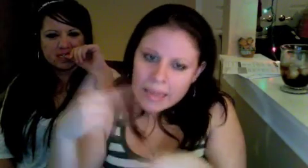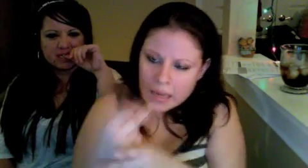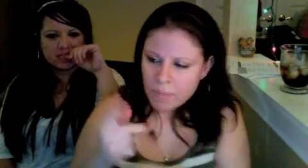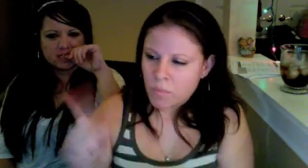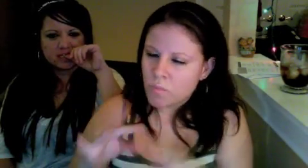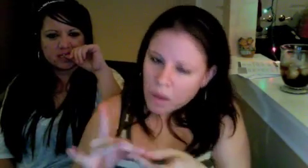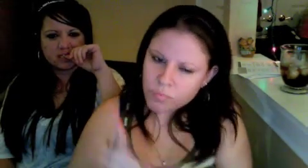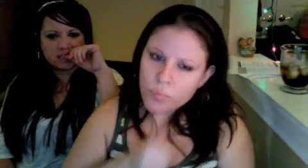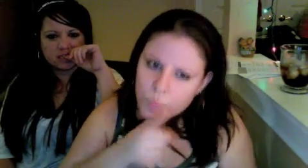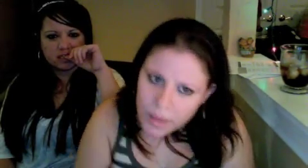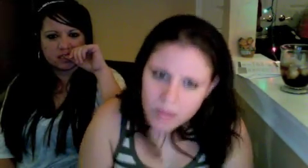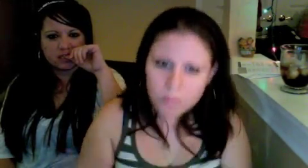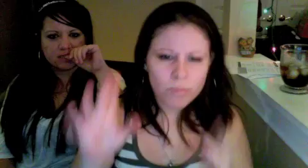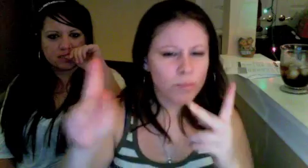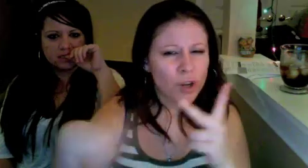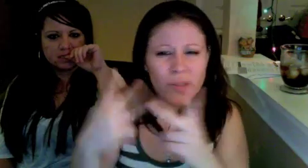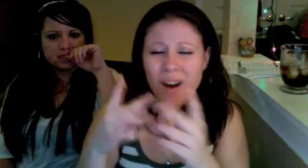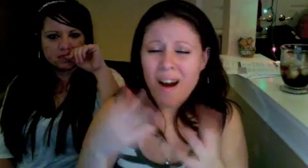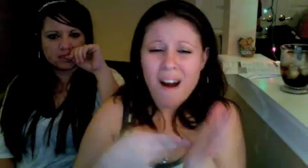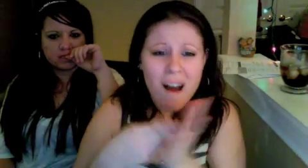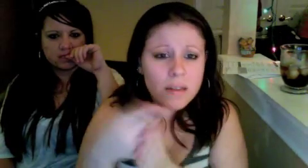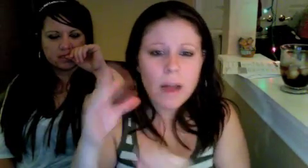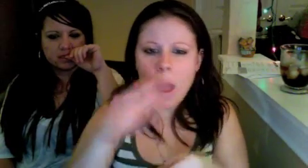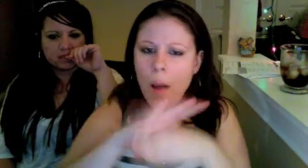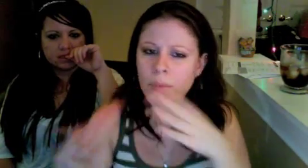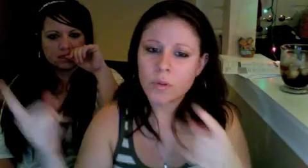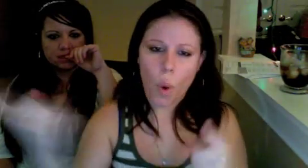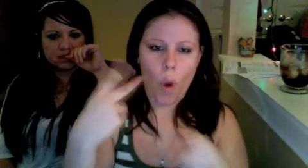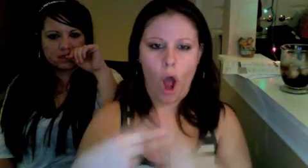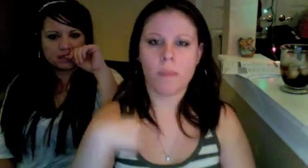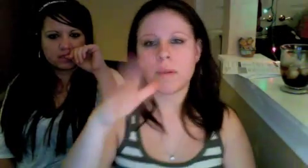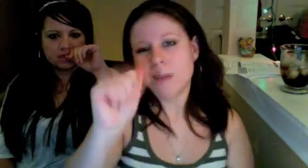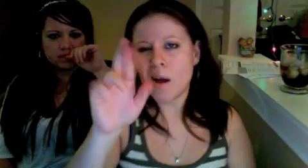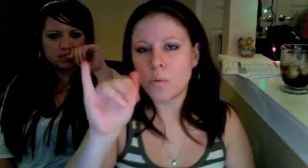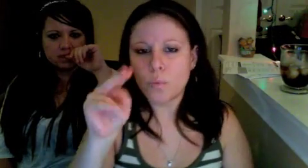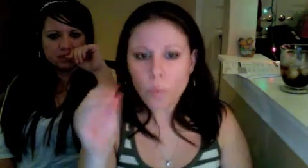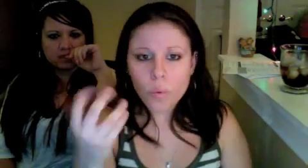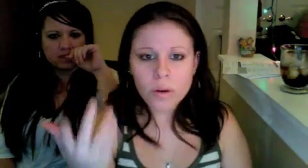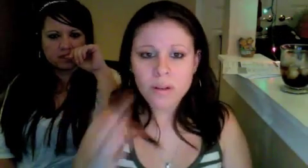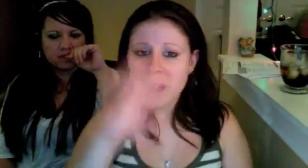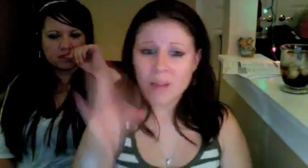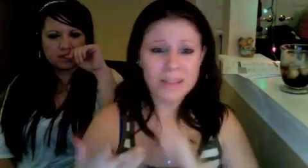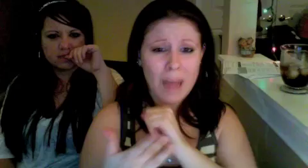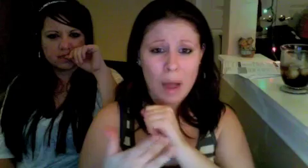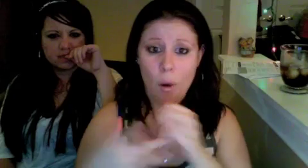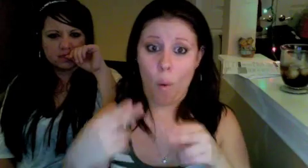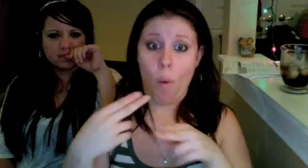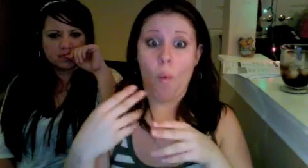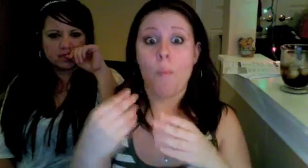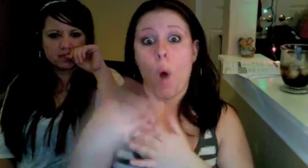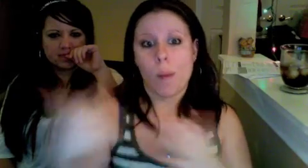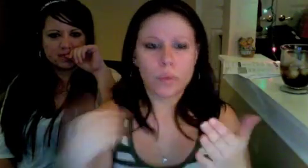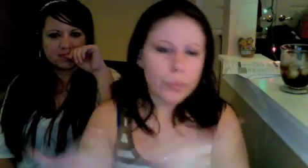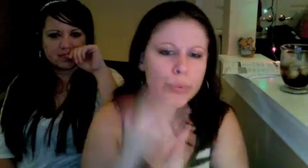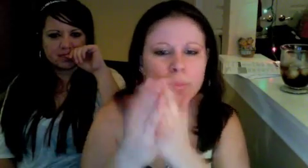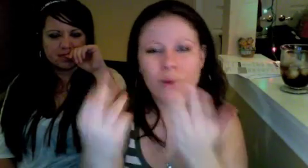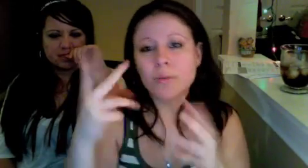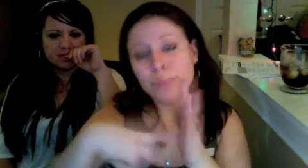keeping it real, perfectly honest and complete. She would always call me cariño and never technique. Bought me a new book to read every 2 or